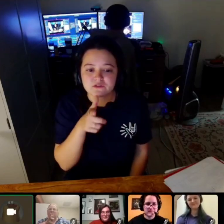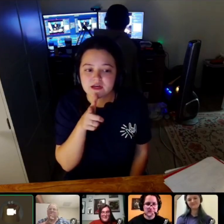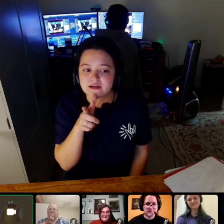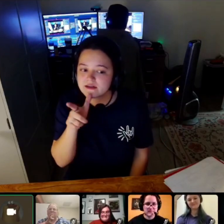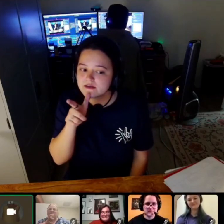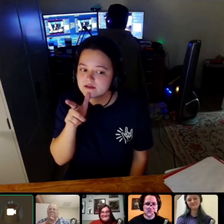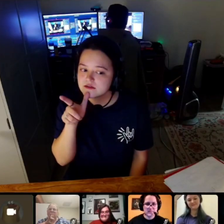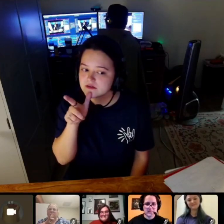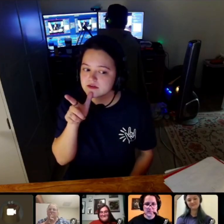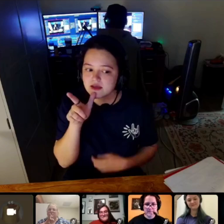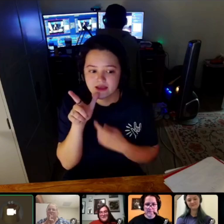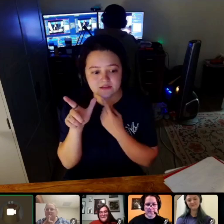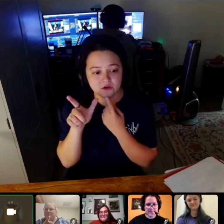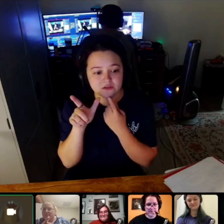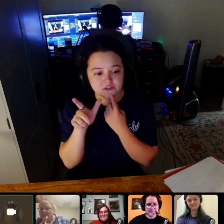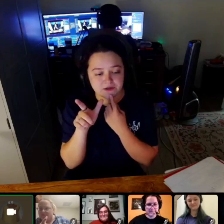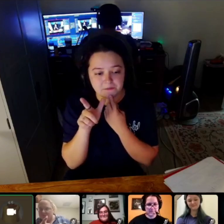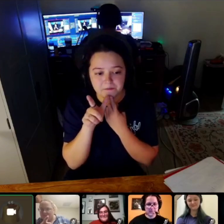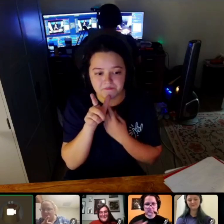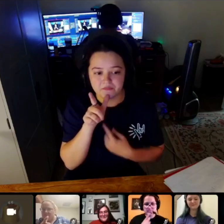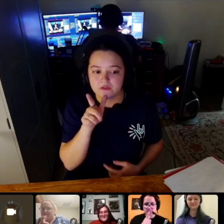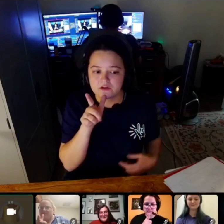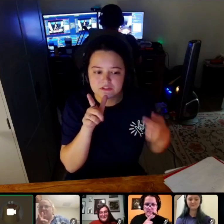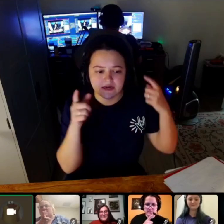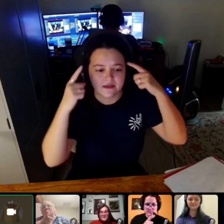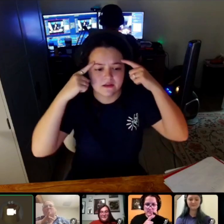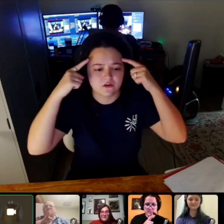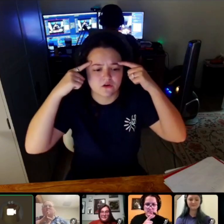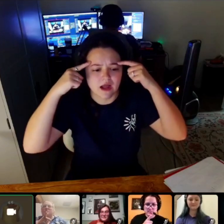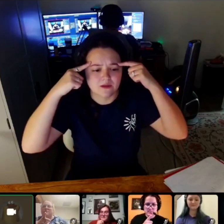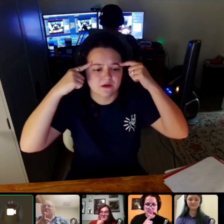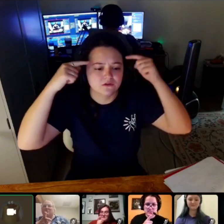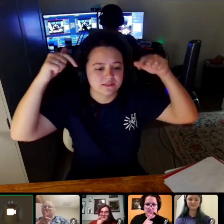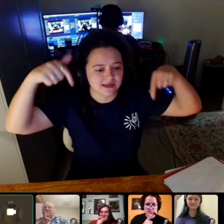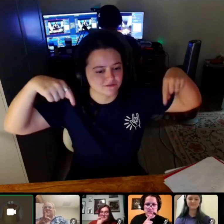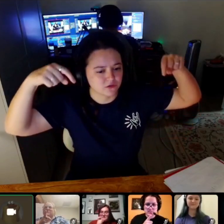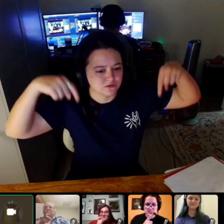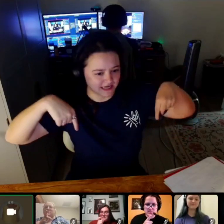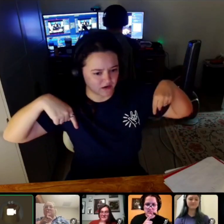sign it, it's on the chin. You're signing it and your eyebrows have to go down.